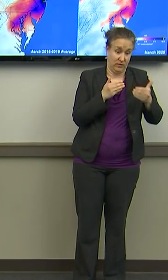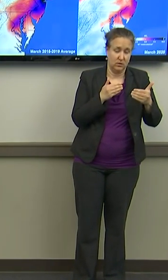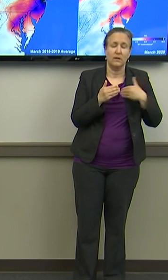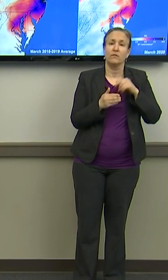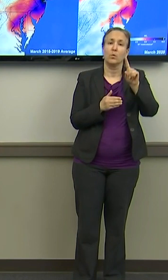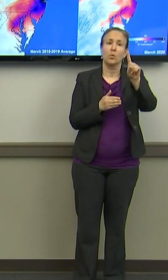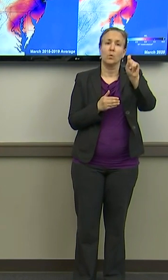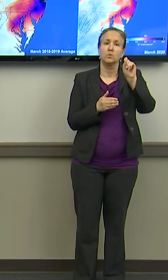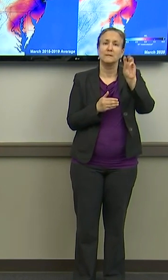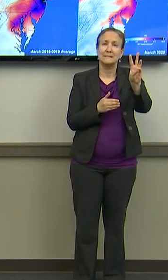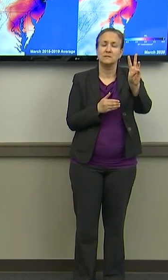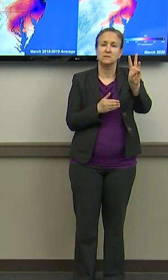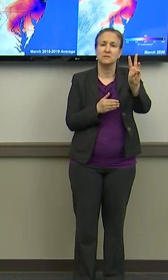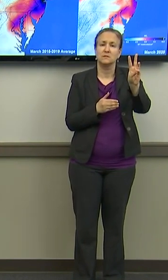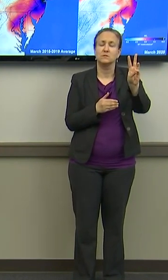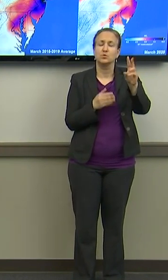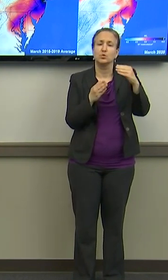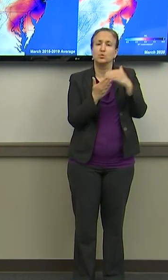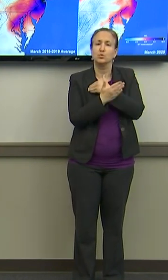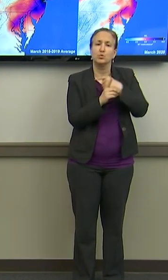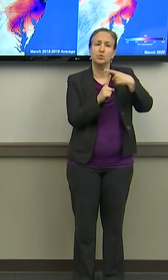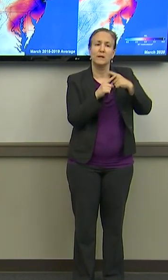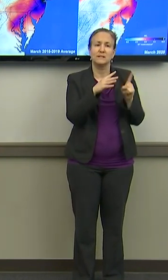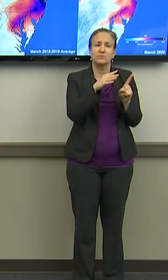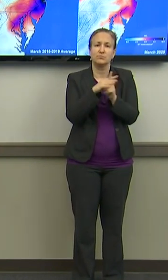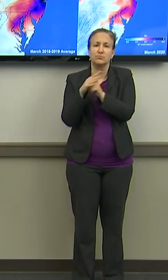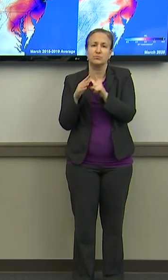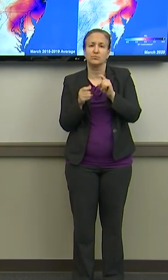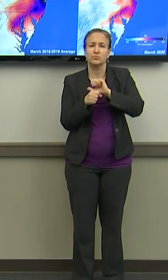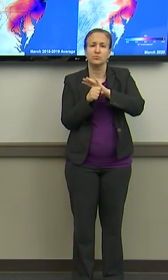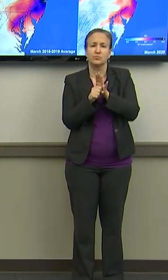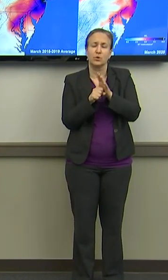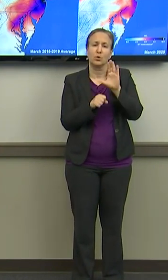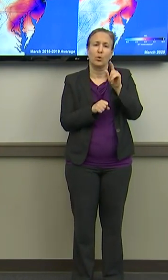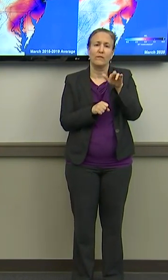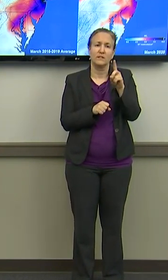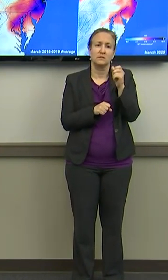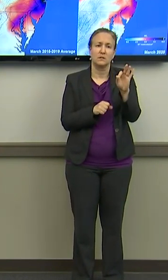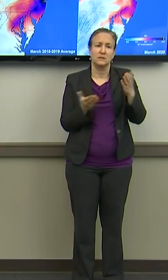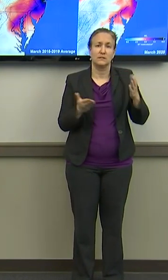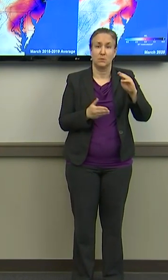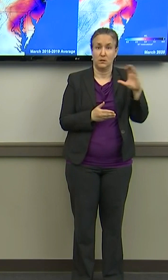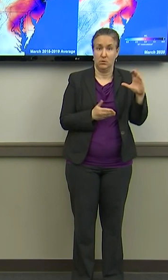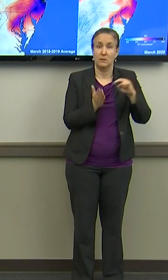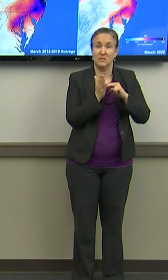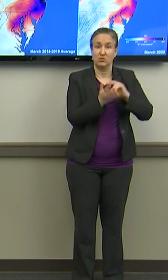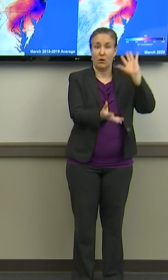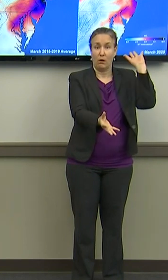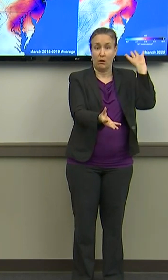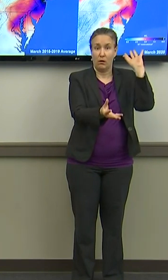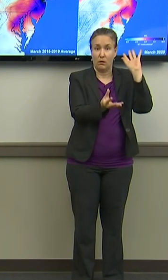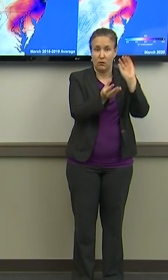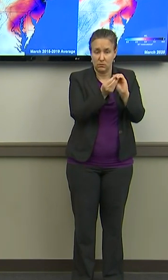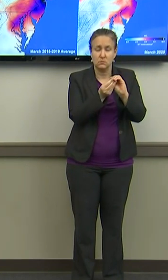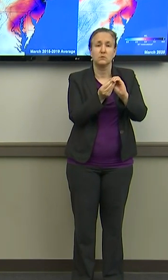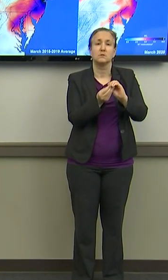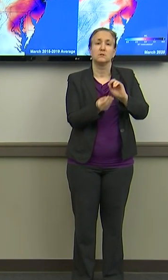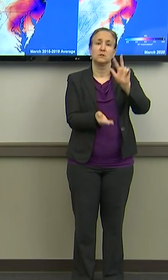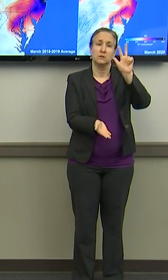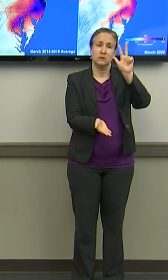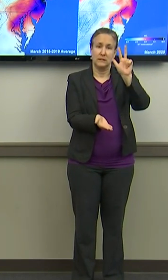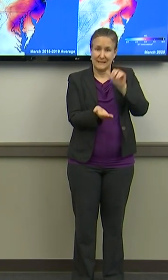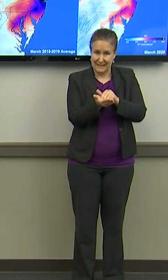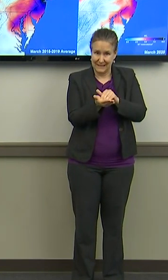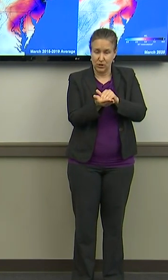106 new positive cases of COVID-19 in Montgomery County, which brings us to a total of